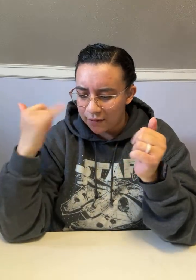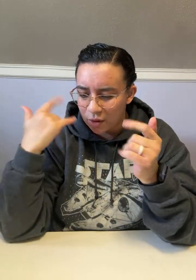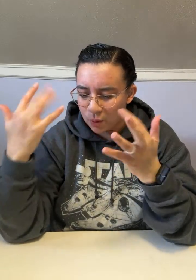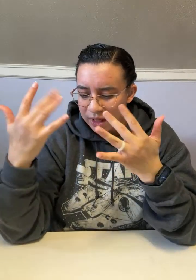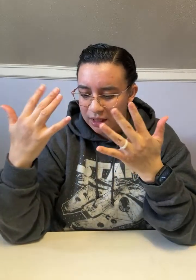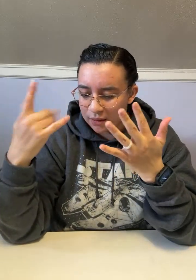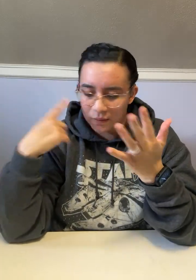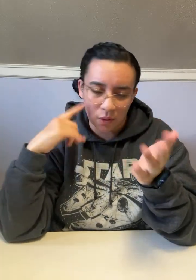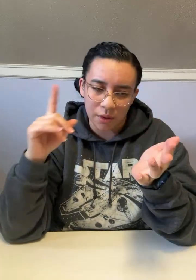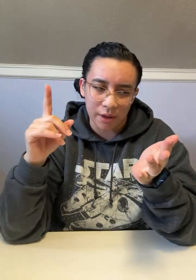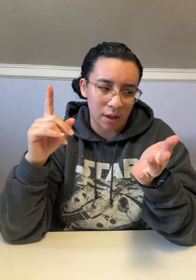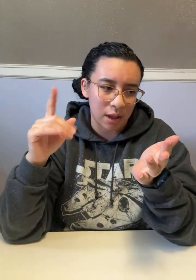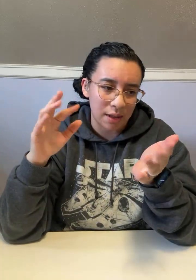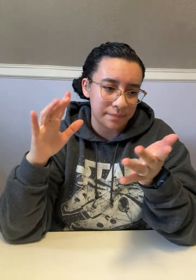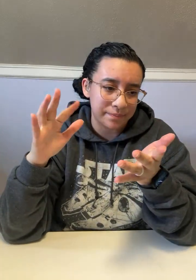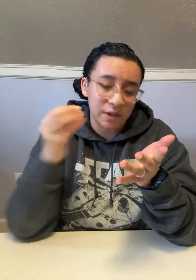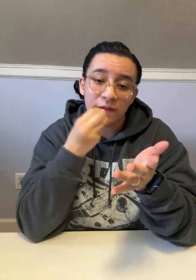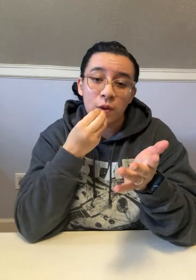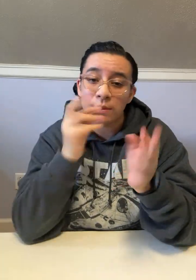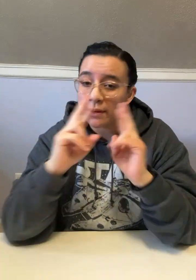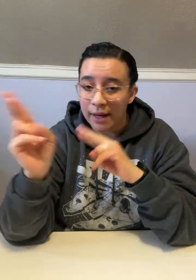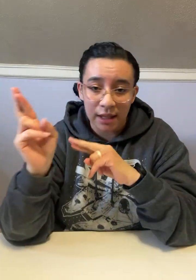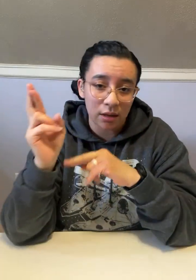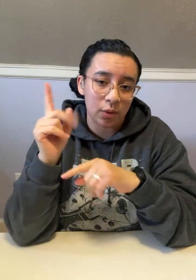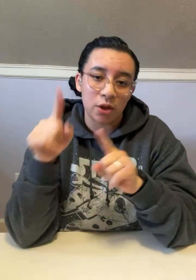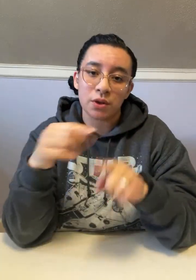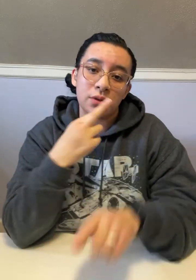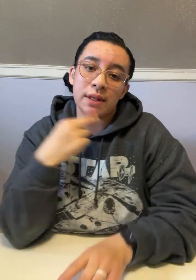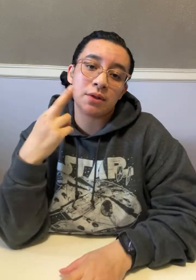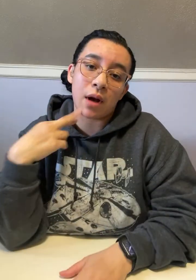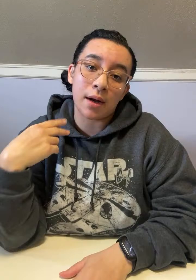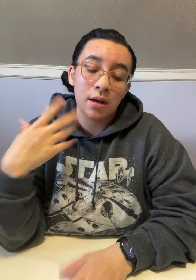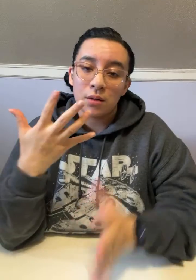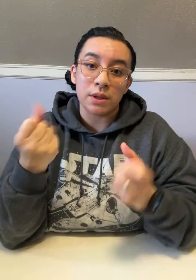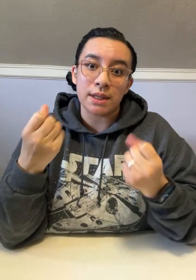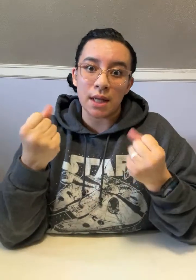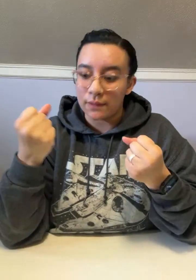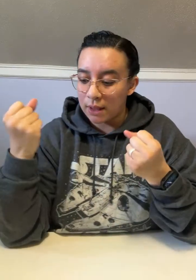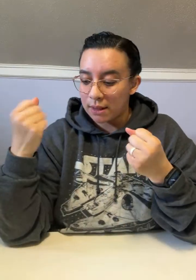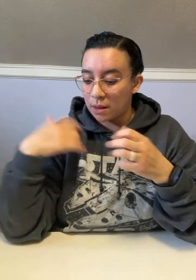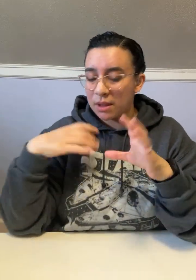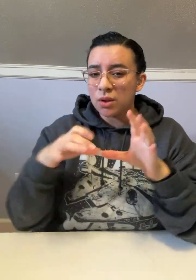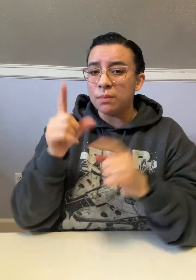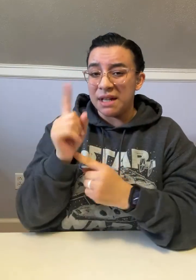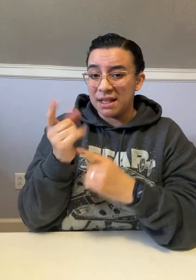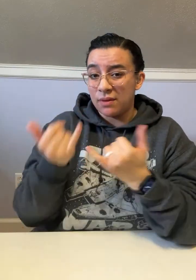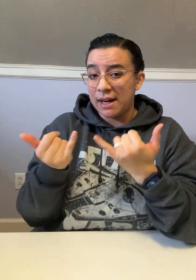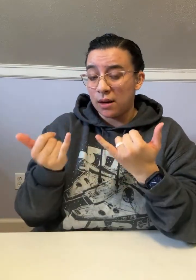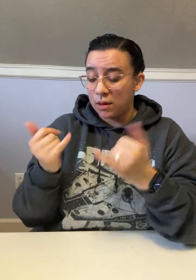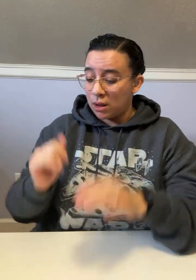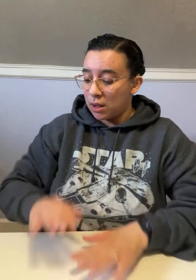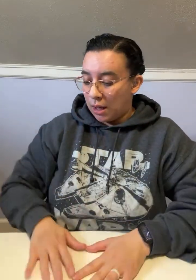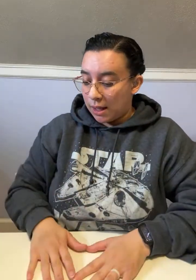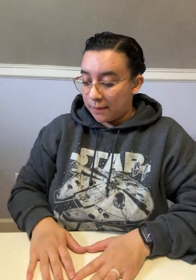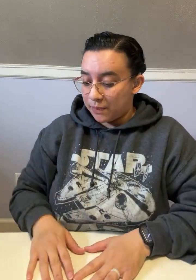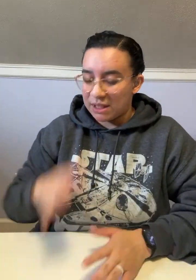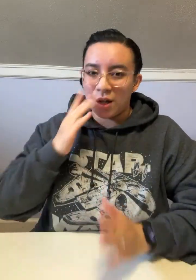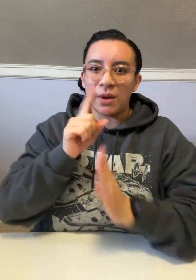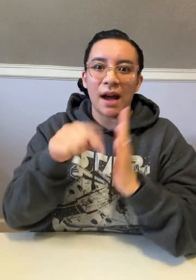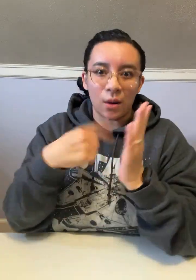you're waiting for the food to be ready when you go to the restaurant, what's the sign for that? So I'm gonna do minutes right now, because I know the